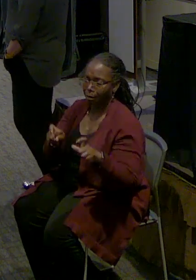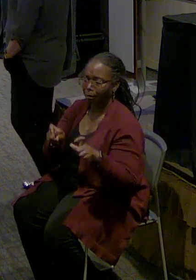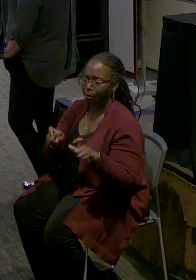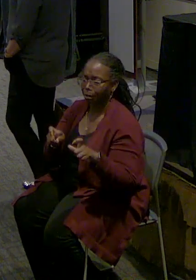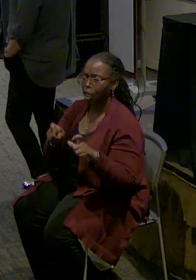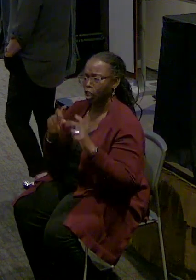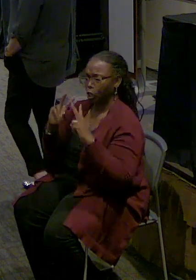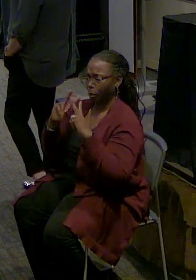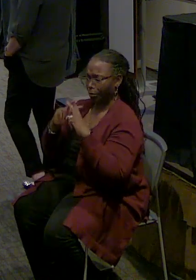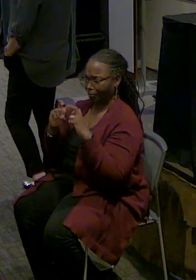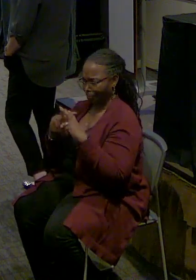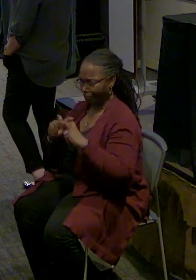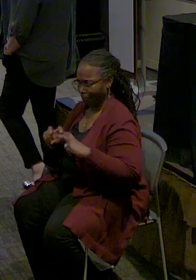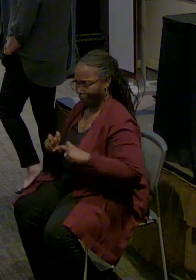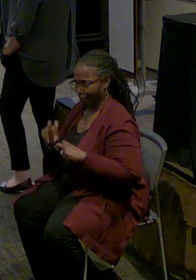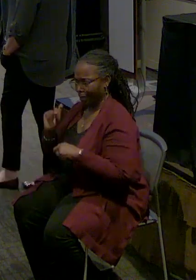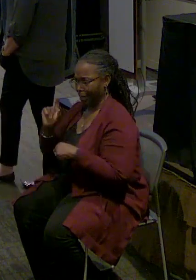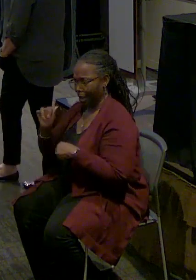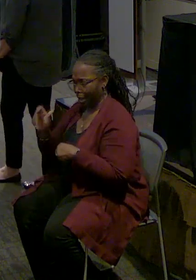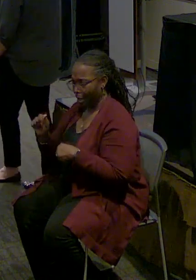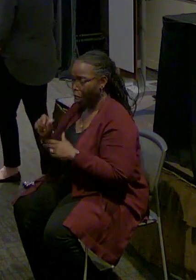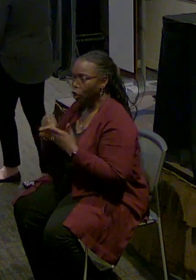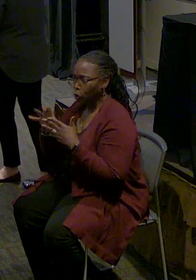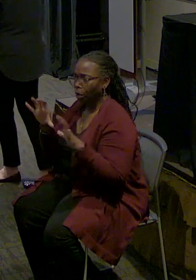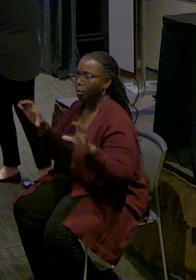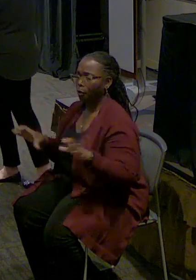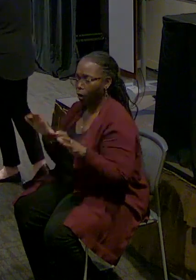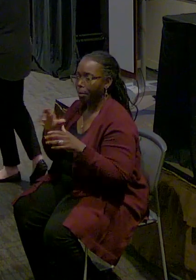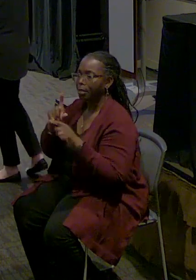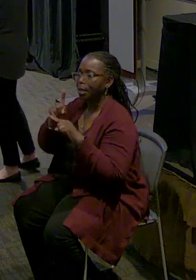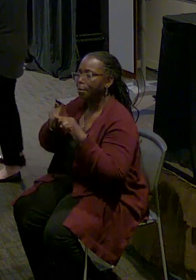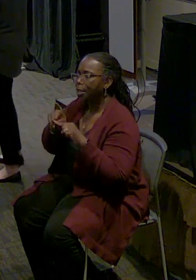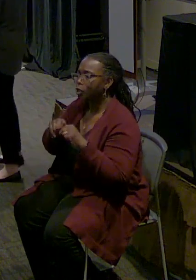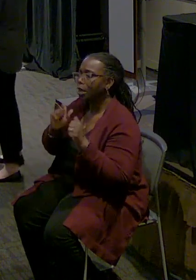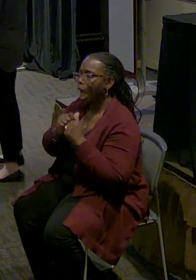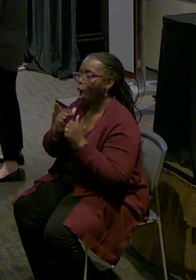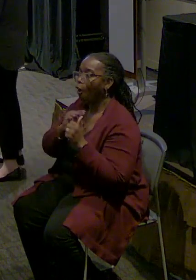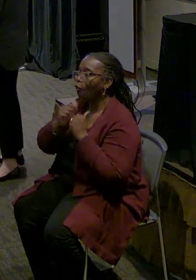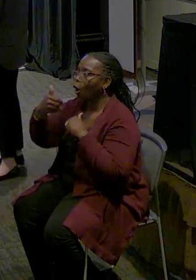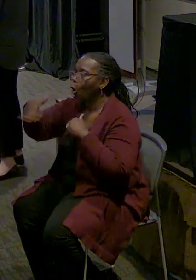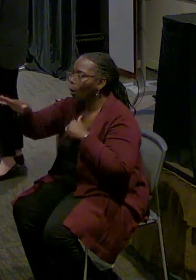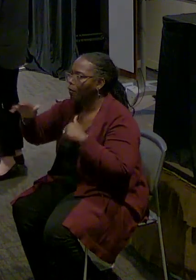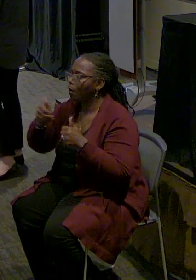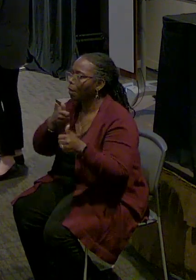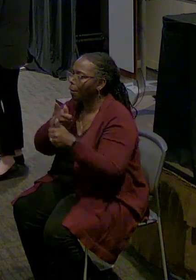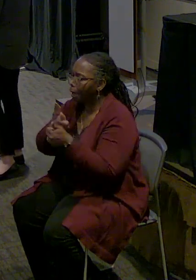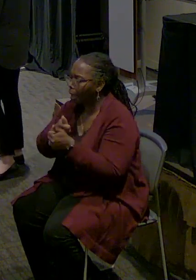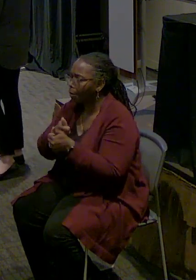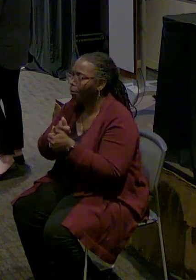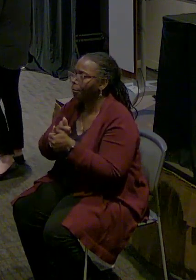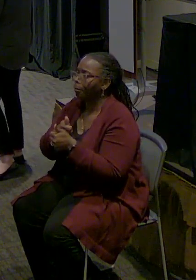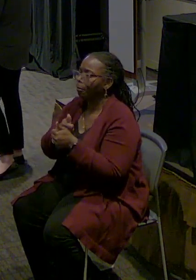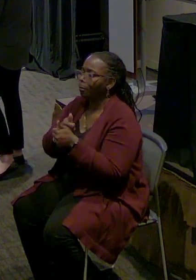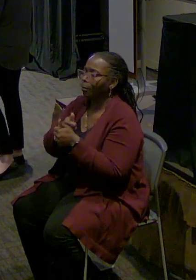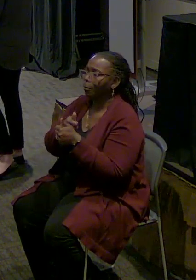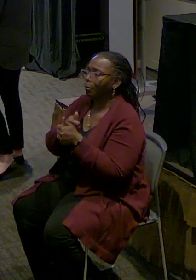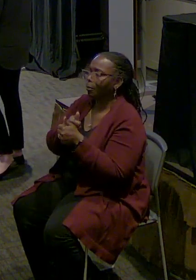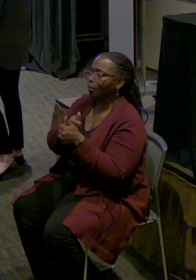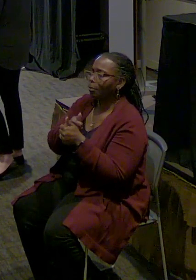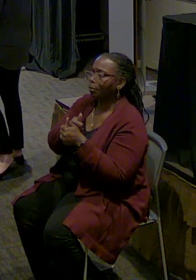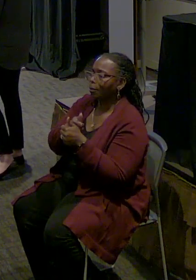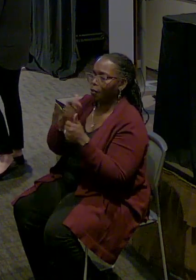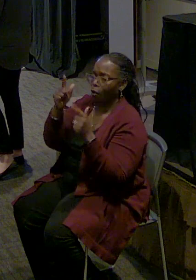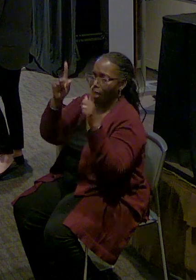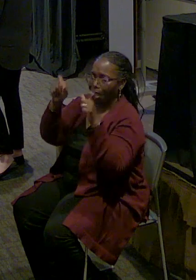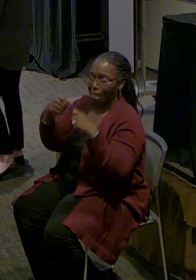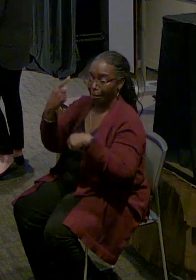we analyzed that data to see student performance based on how far away from the makeup or how far away from the